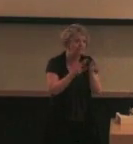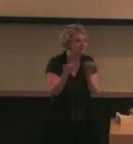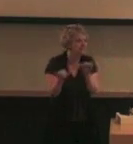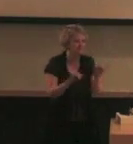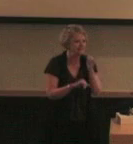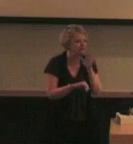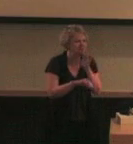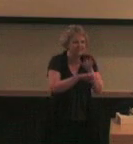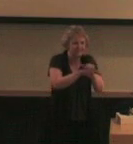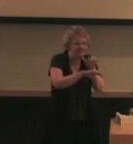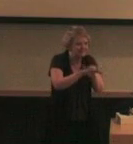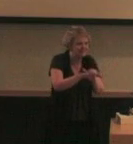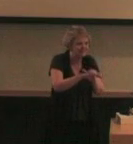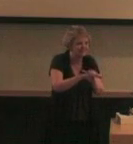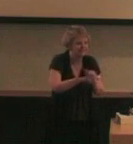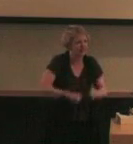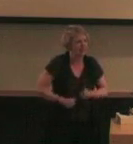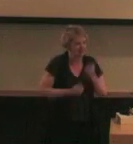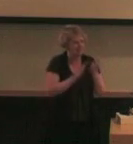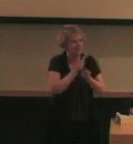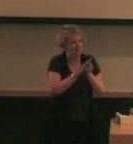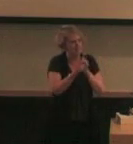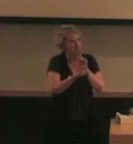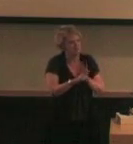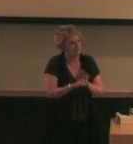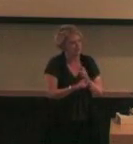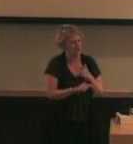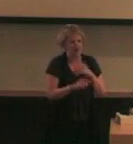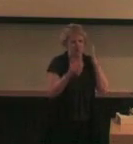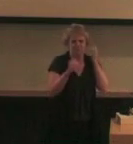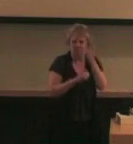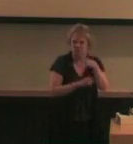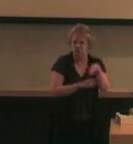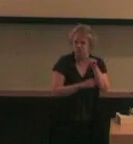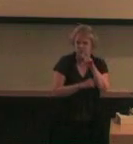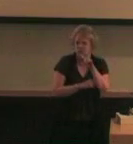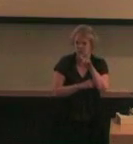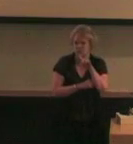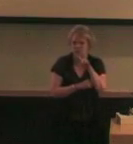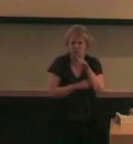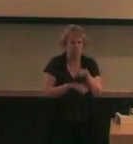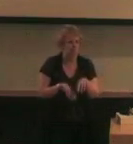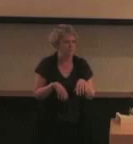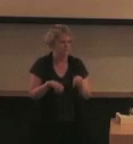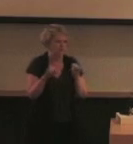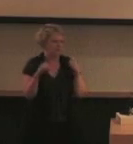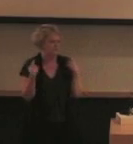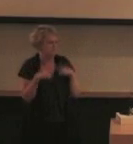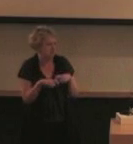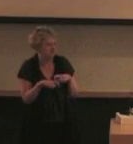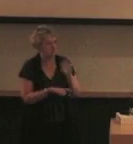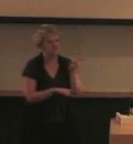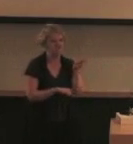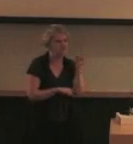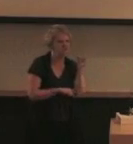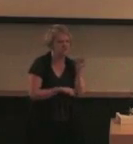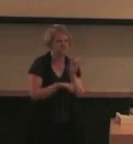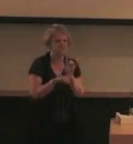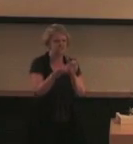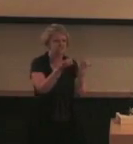speaking English. I wouldn't expect, probably some of you probably go take Spanish, French, or some